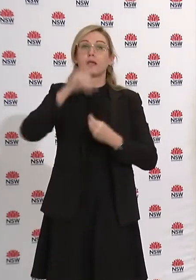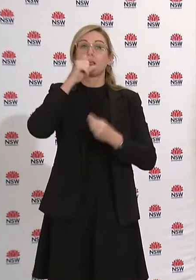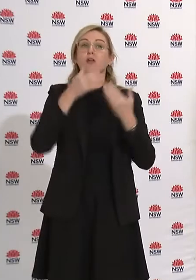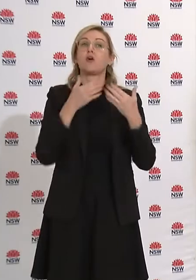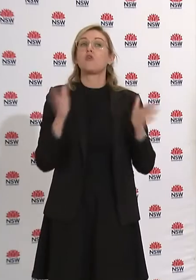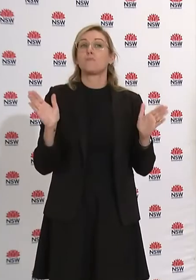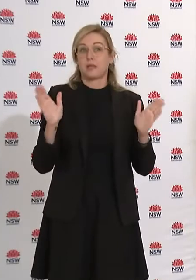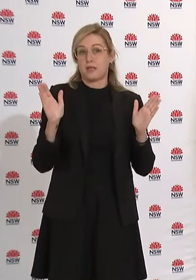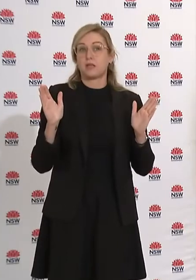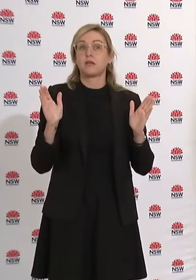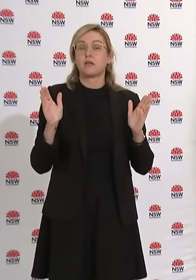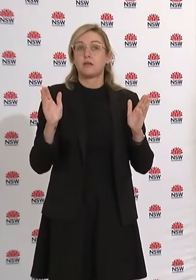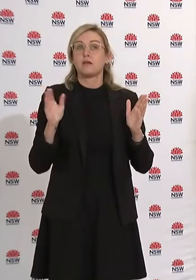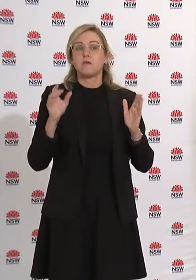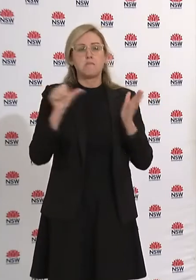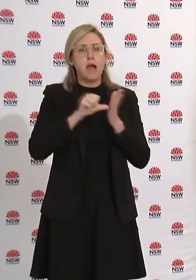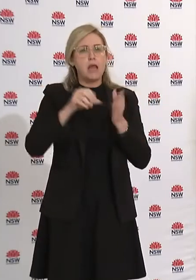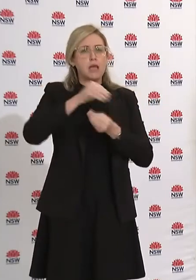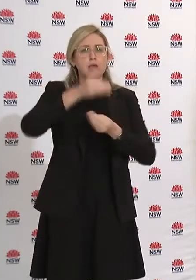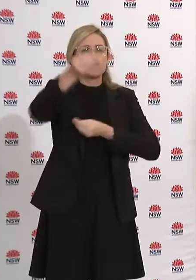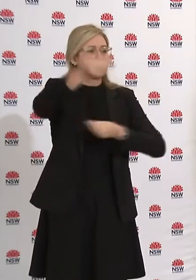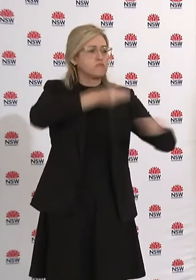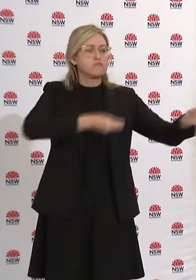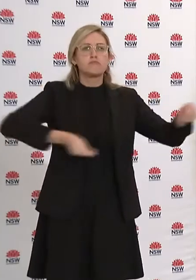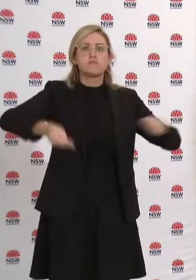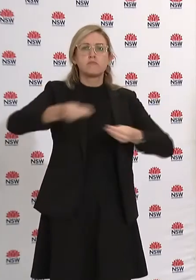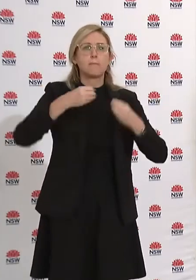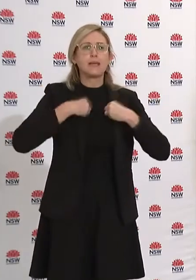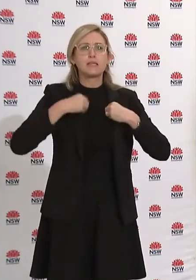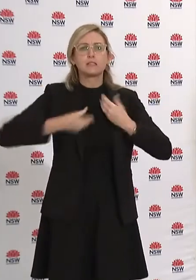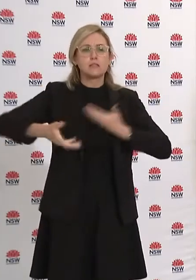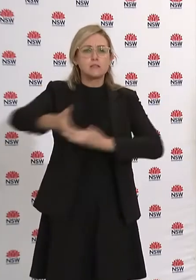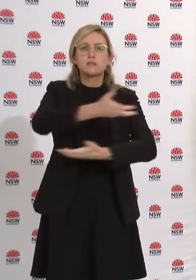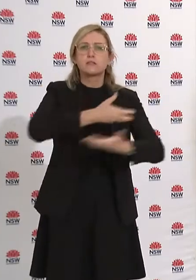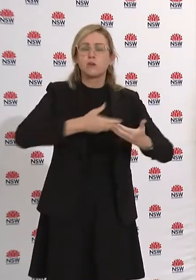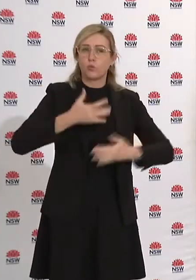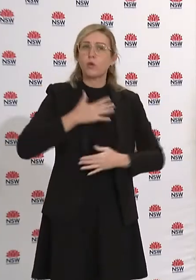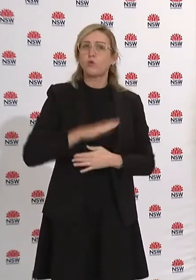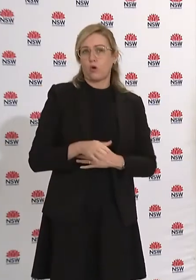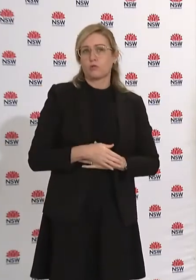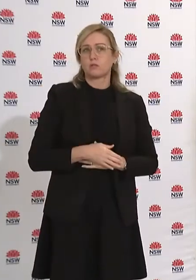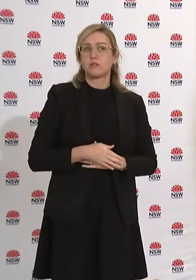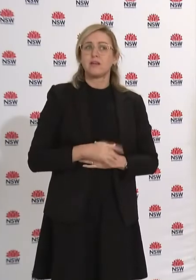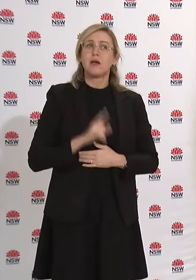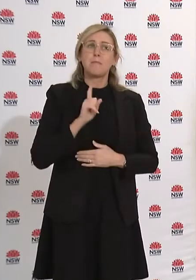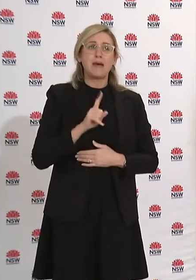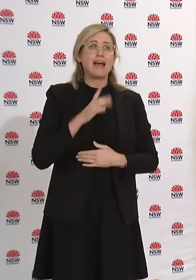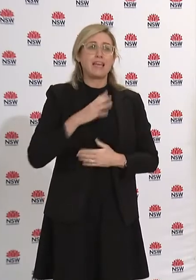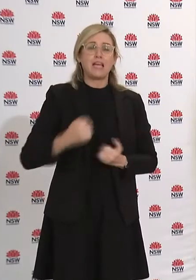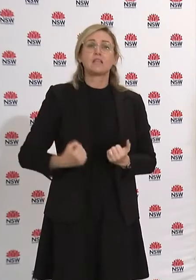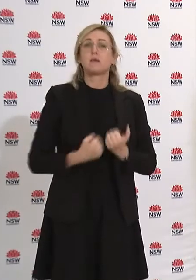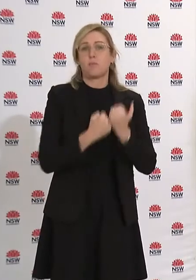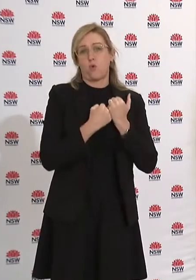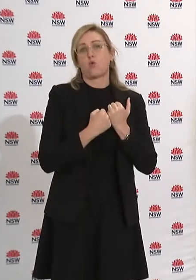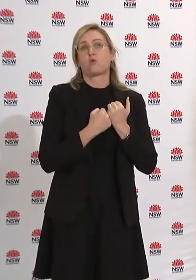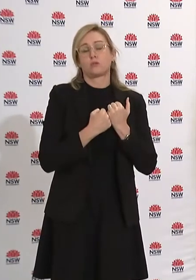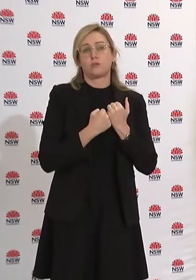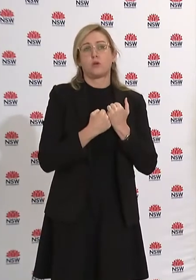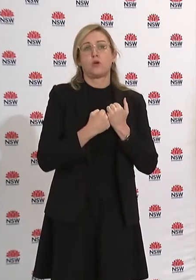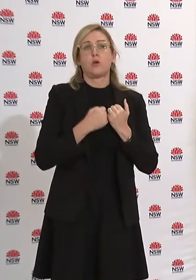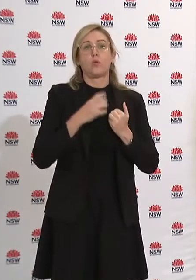our nation to function the way that it can, we need all hands on deck in terms of refocusing our